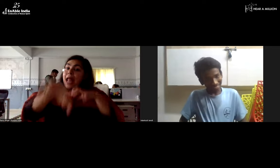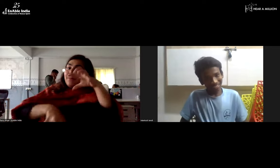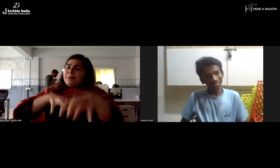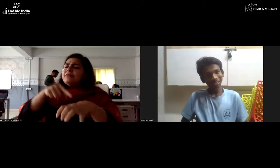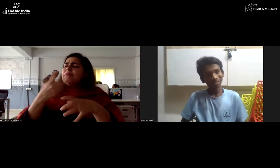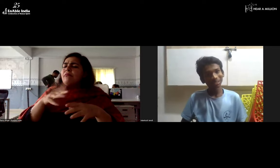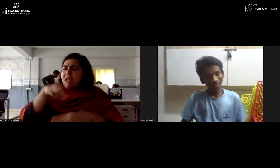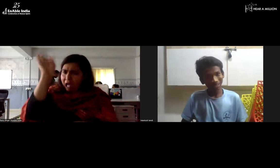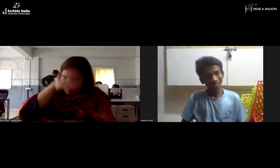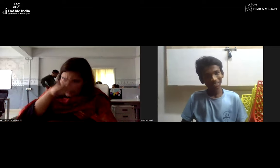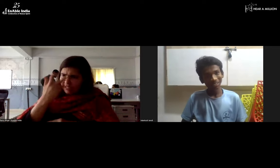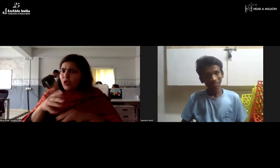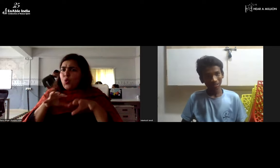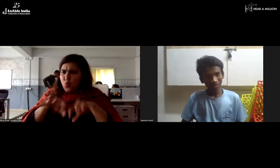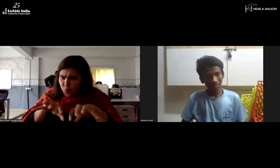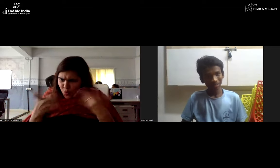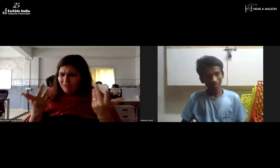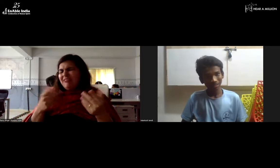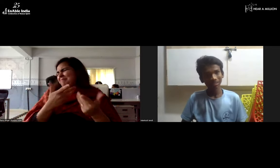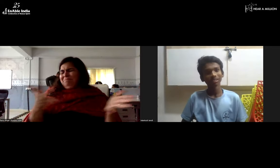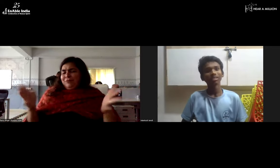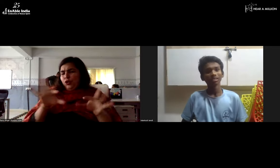All good. Let's start. Okay.